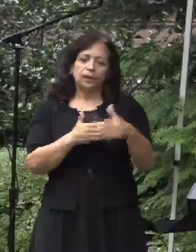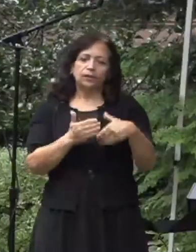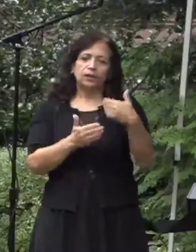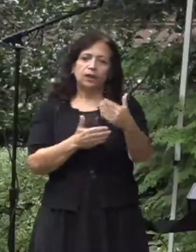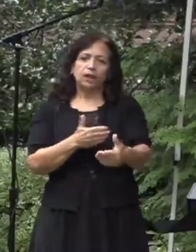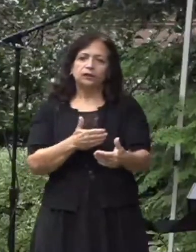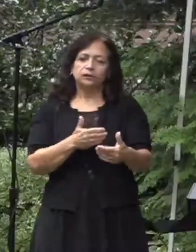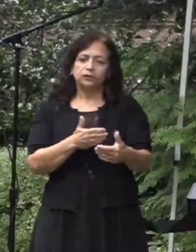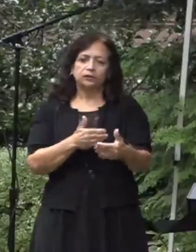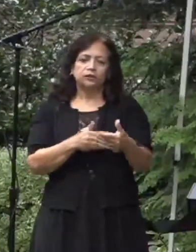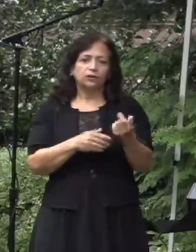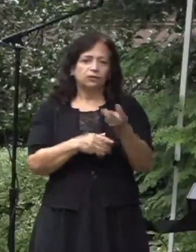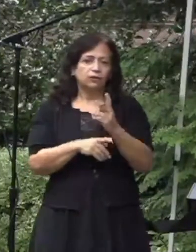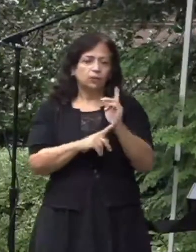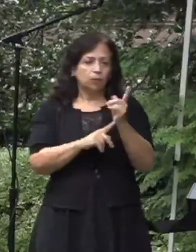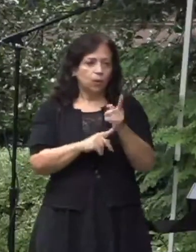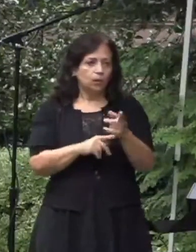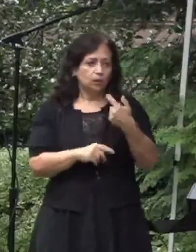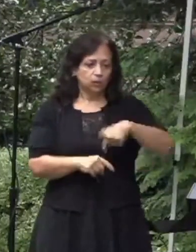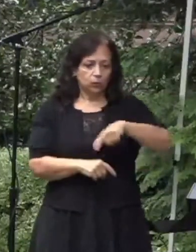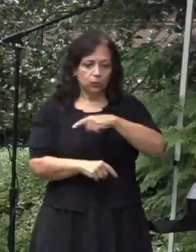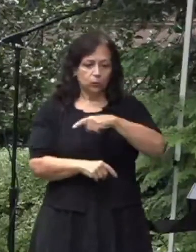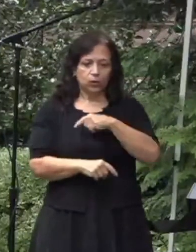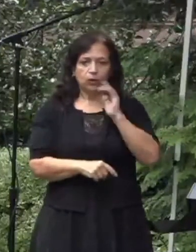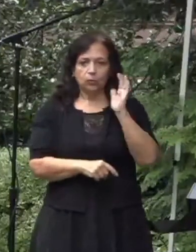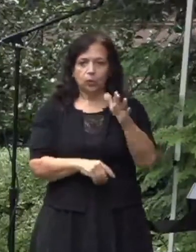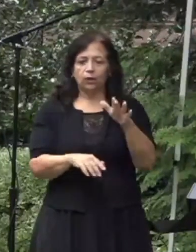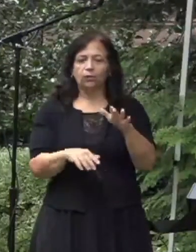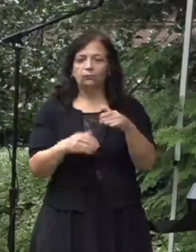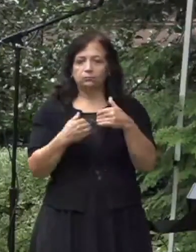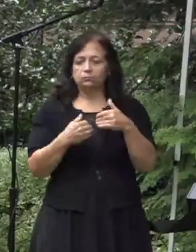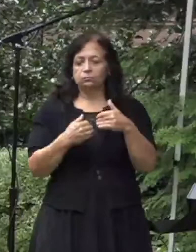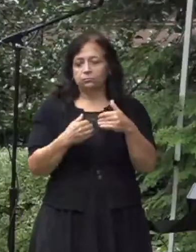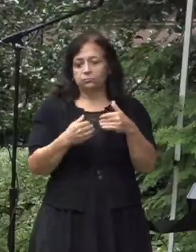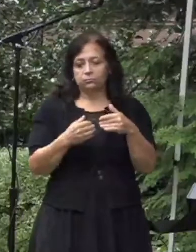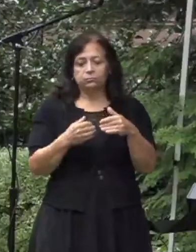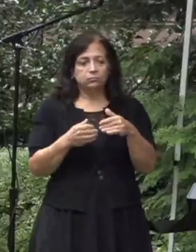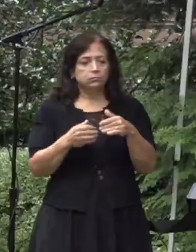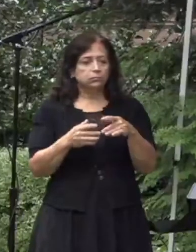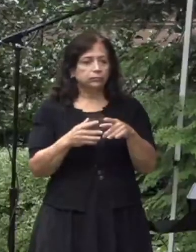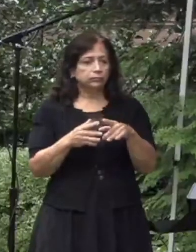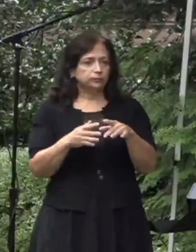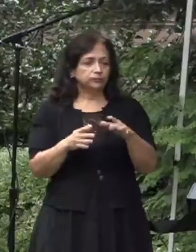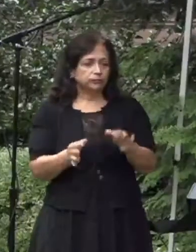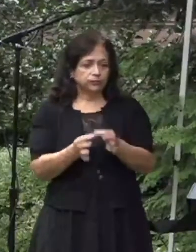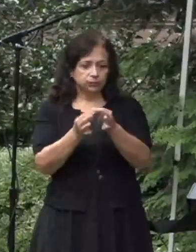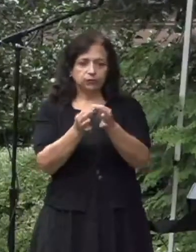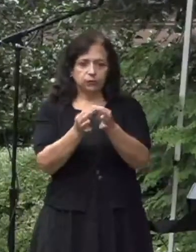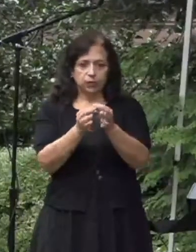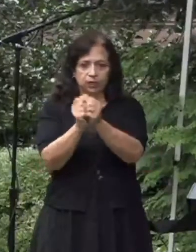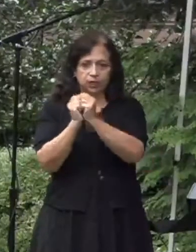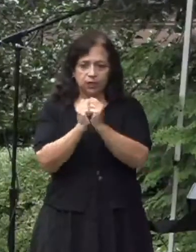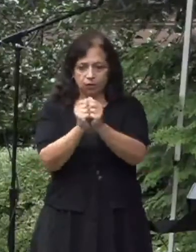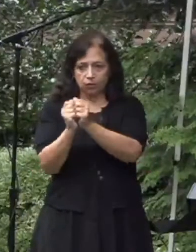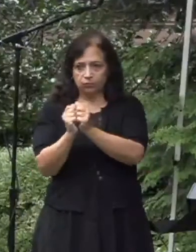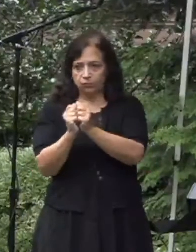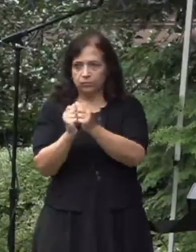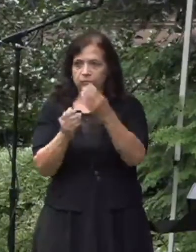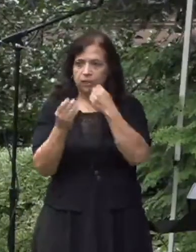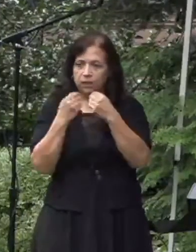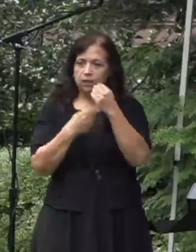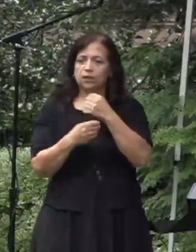few moments, we are going to partake in communion together. And really, it's